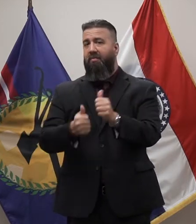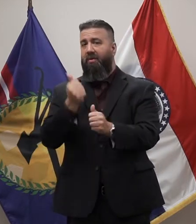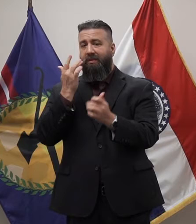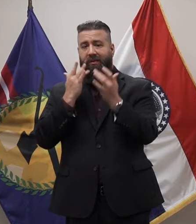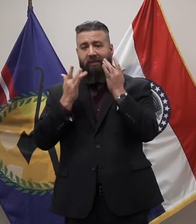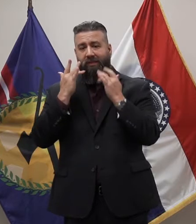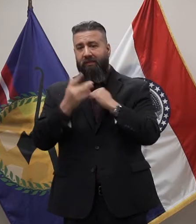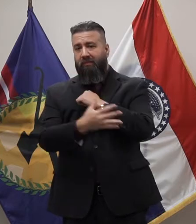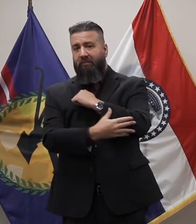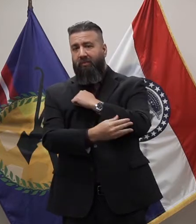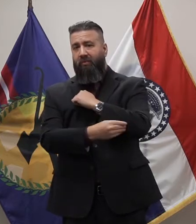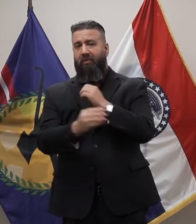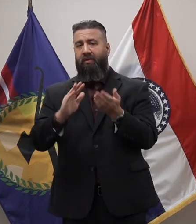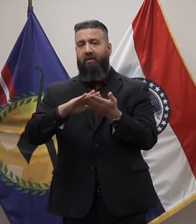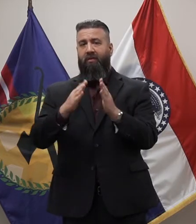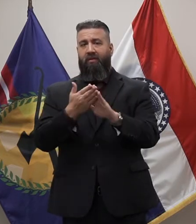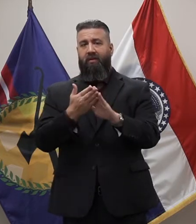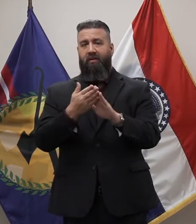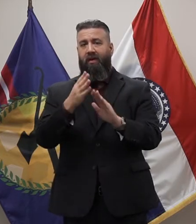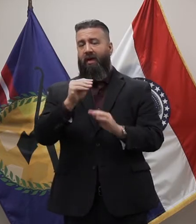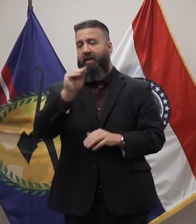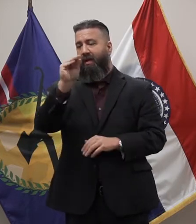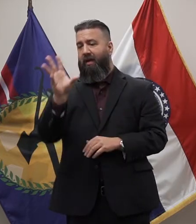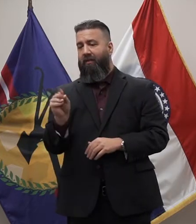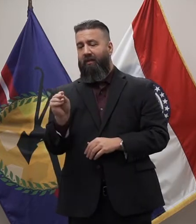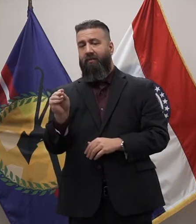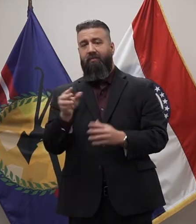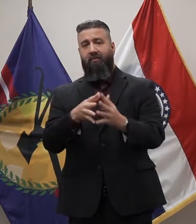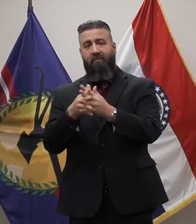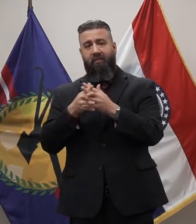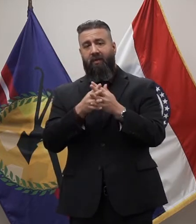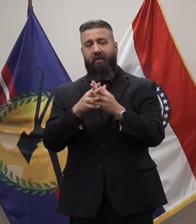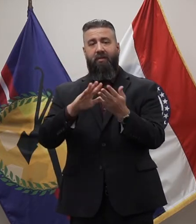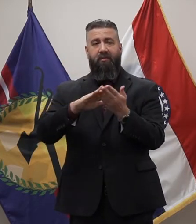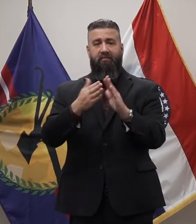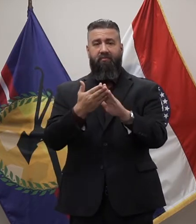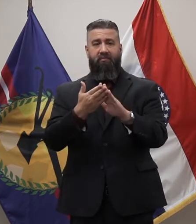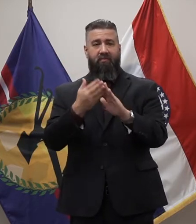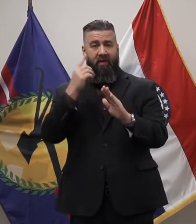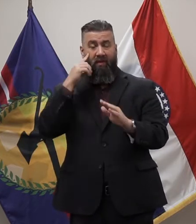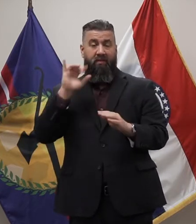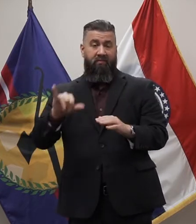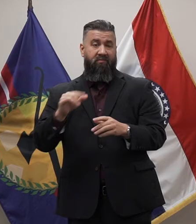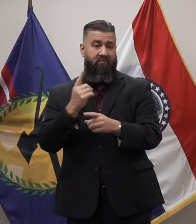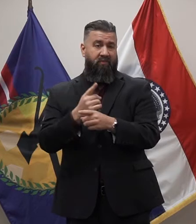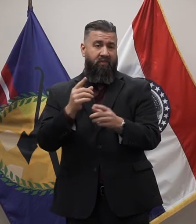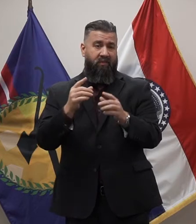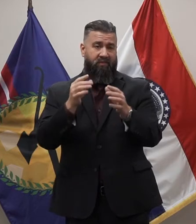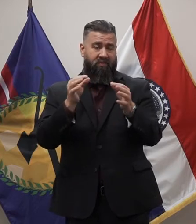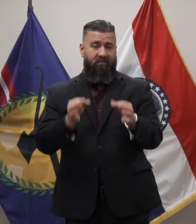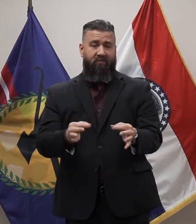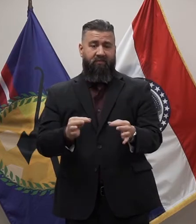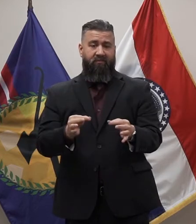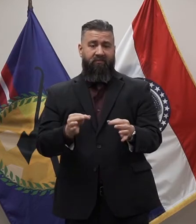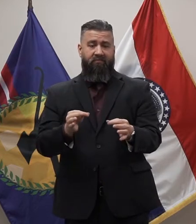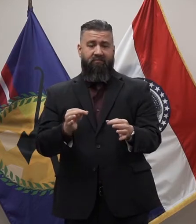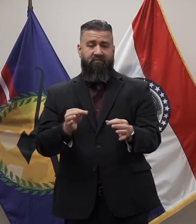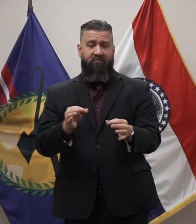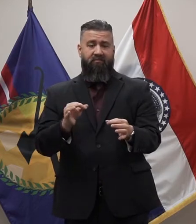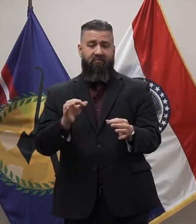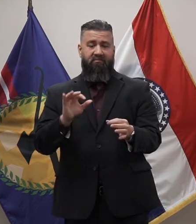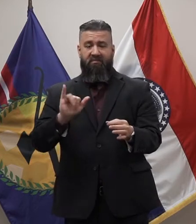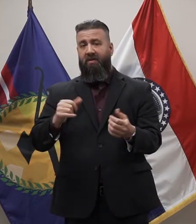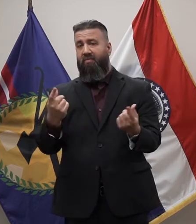especially North County and our African American communities, and I think that was the right decision. That's how St. Louis County has allocated